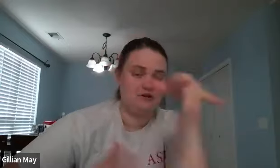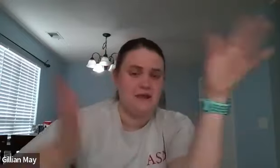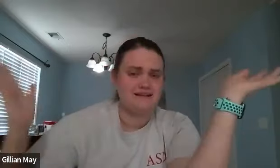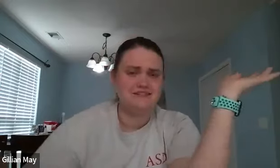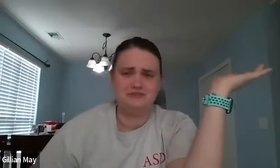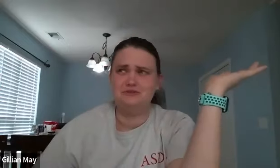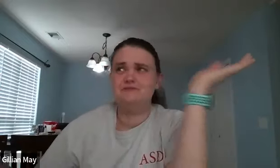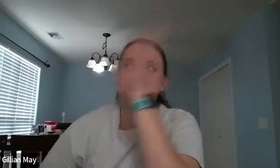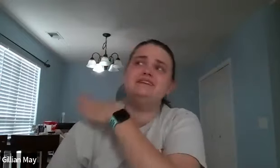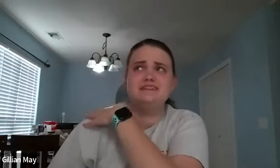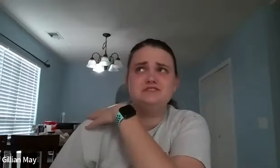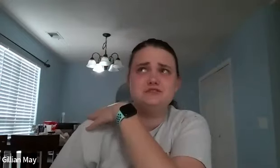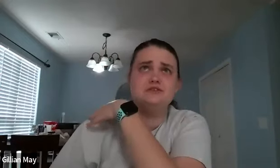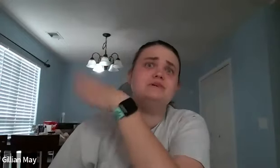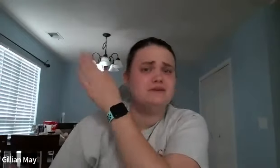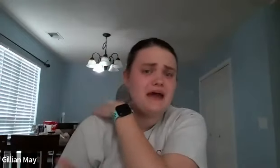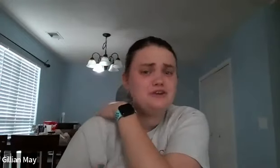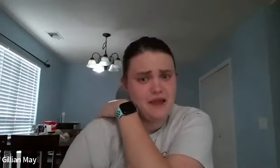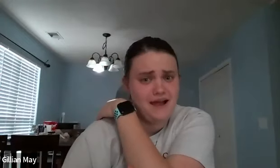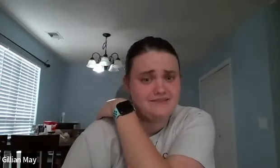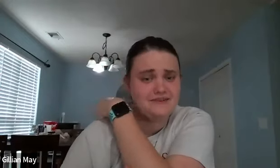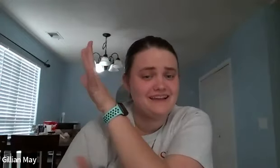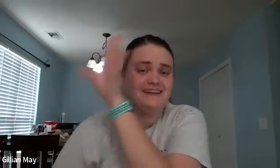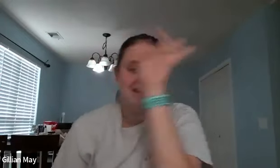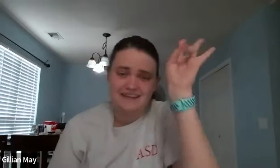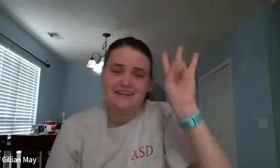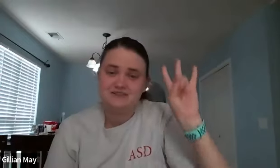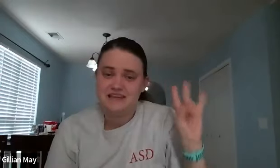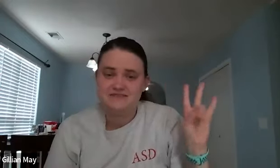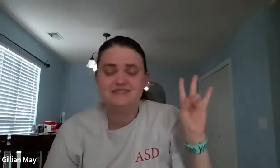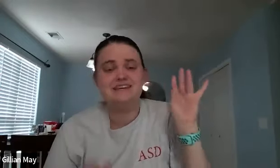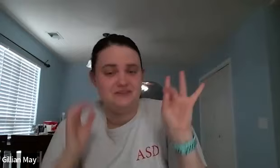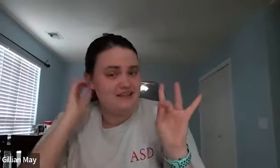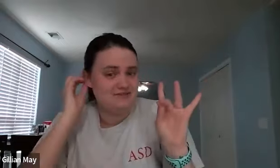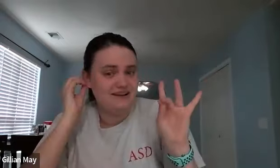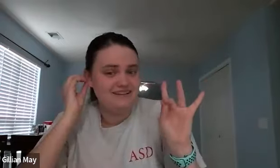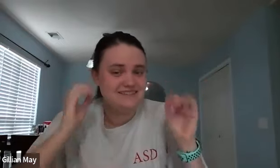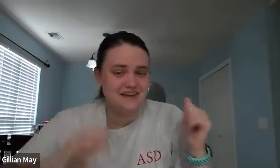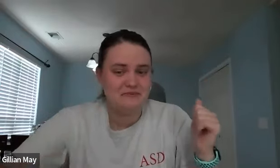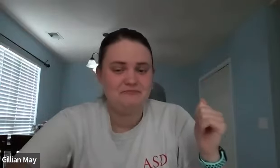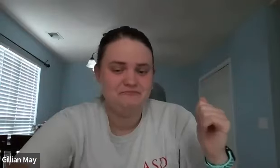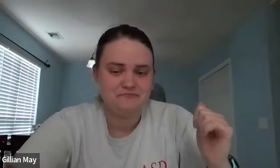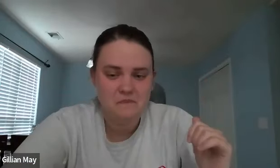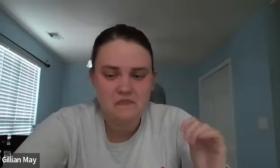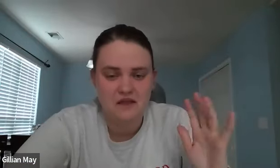your backs, not your shoulders. Well, I mean, it is your shoulder, but a pat on your back for like getting your 7s and your 8s right. So,